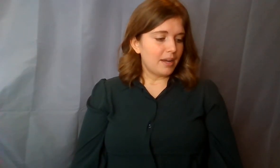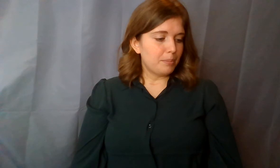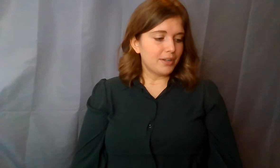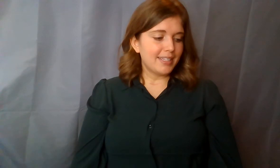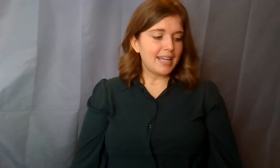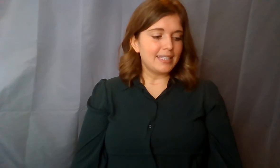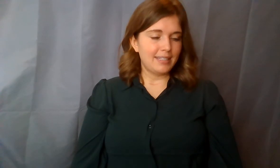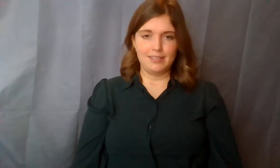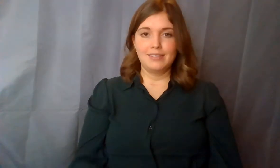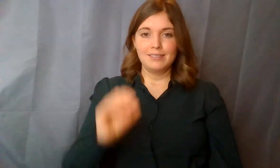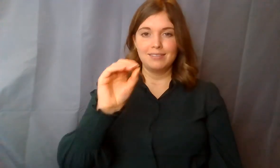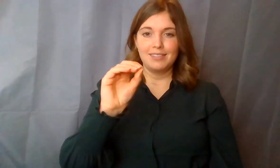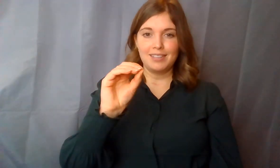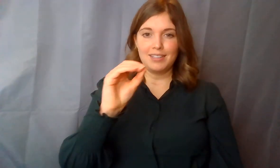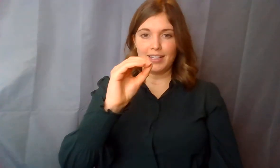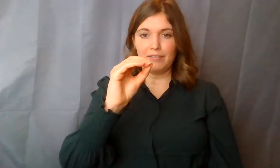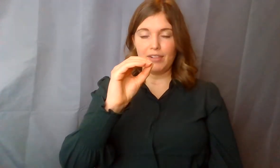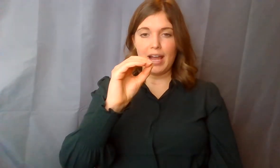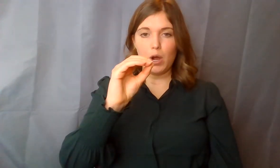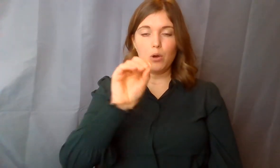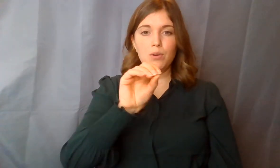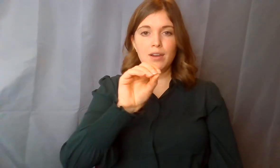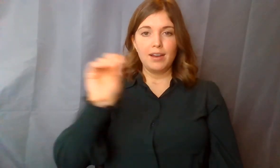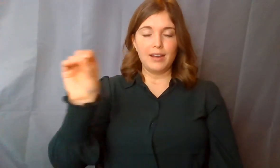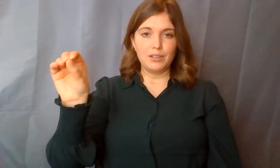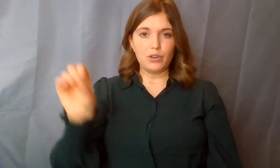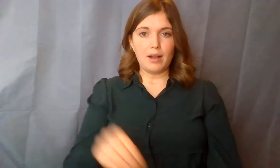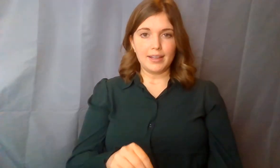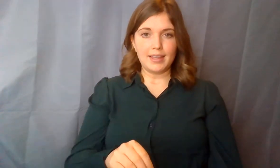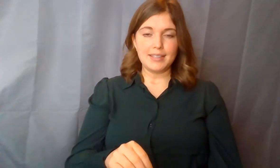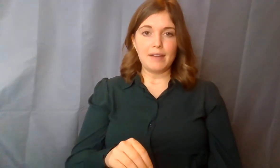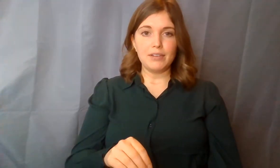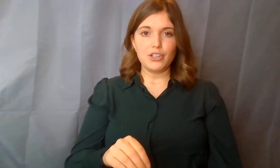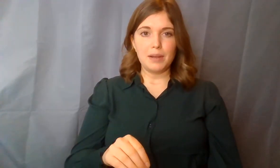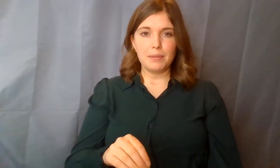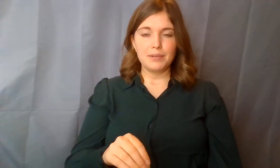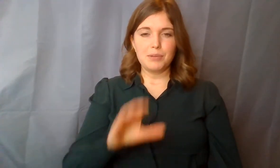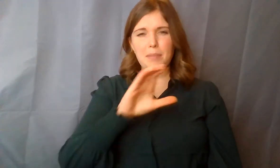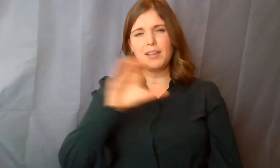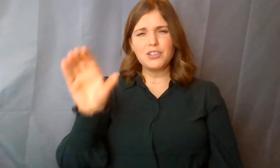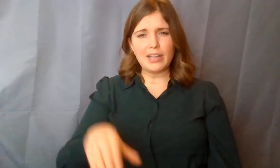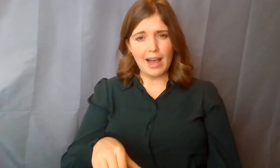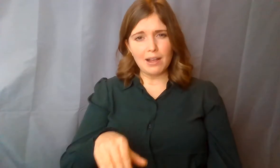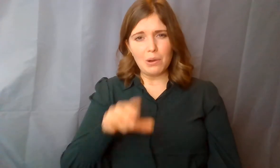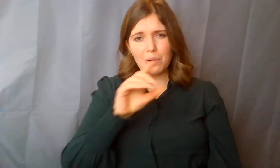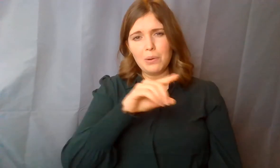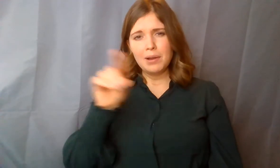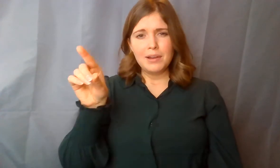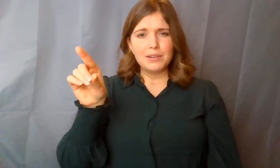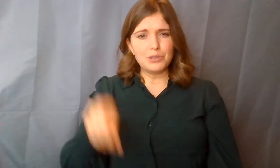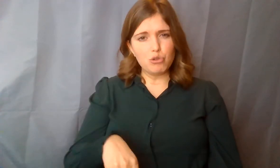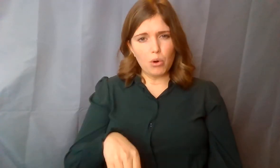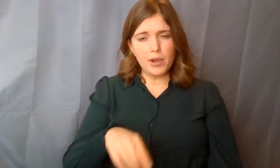right, percent. It's like a flat O, and you draw like that 7 shape. So remember like Chicago,